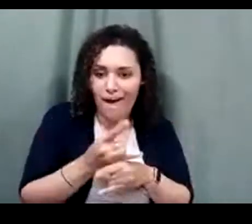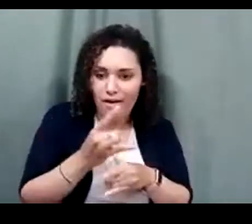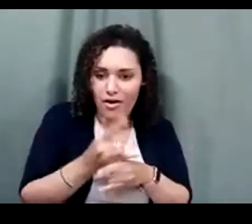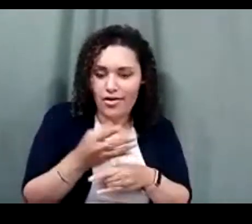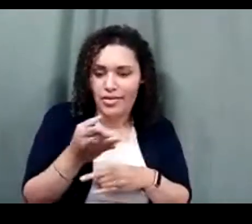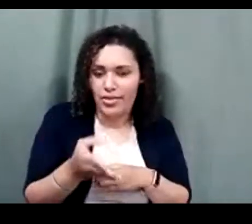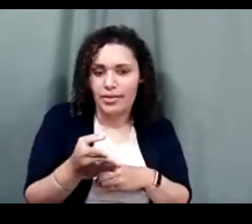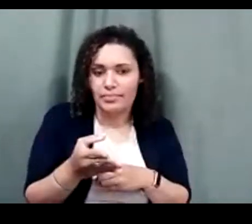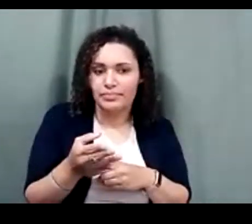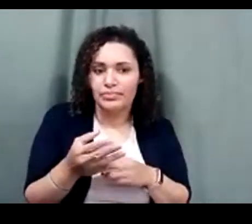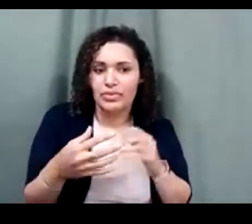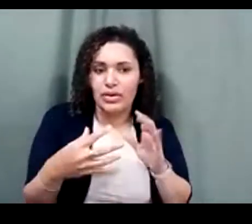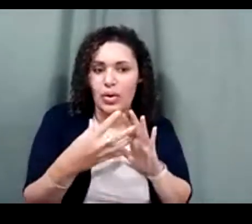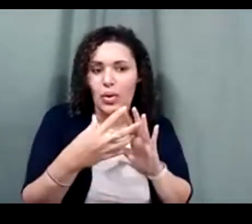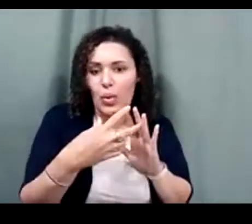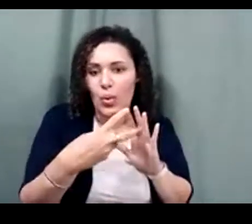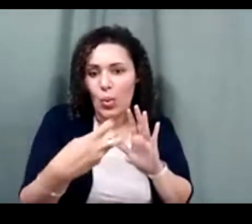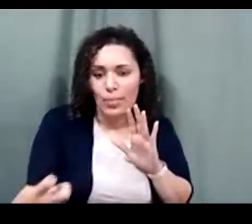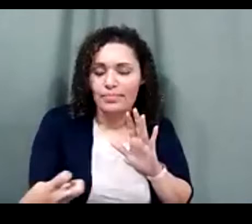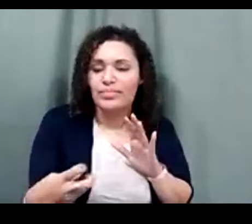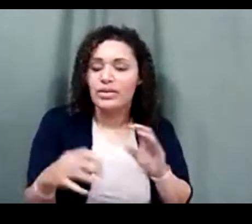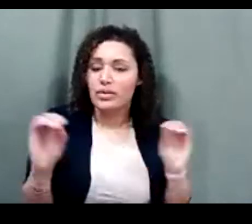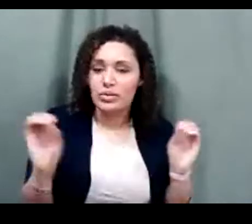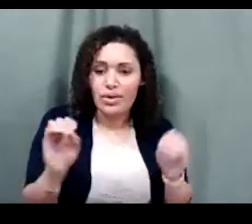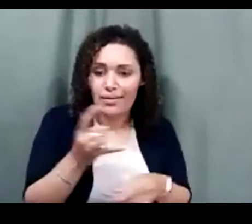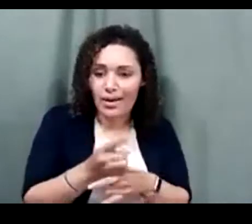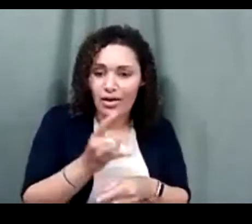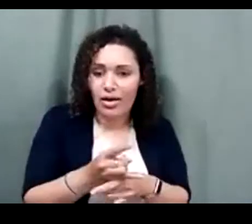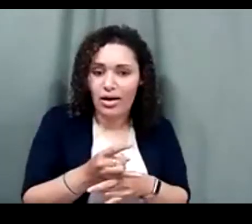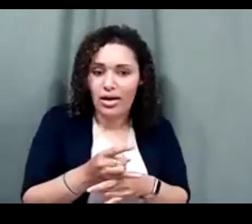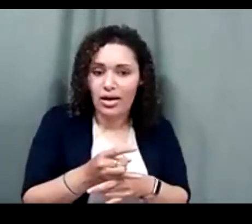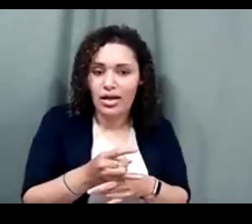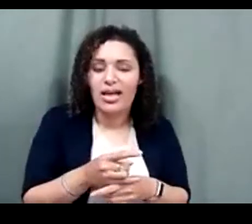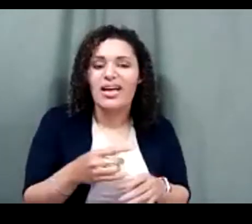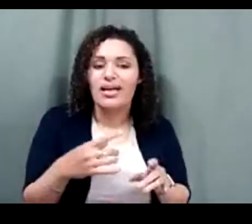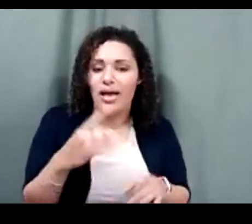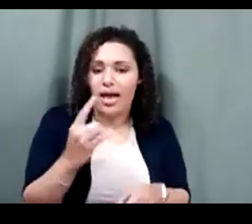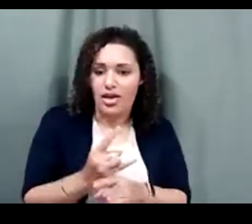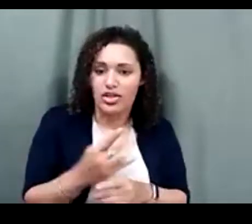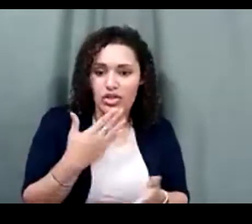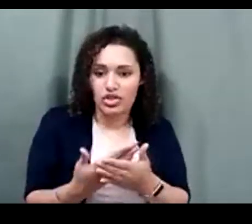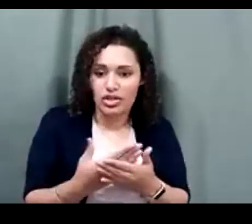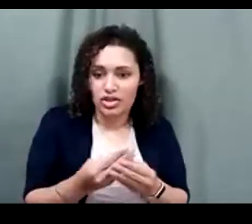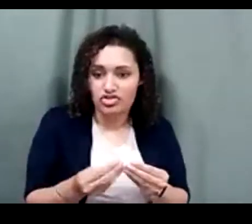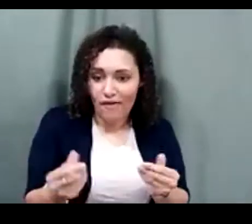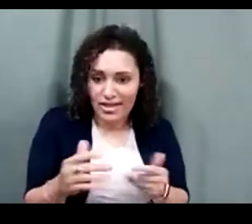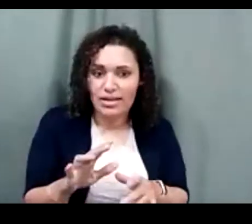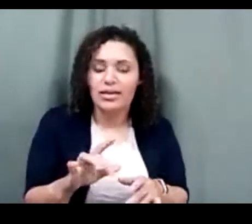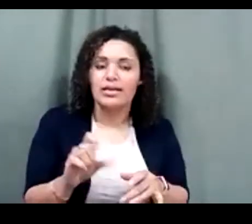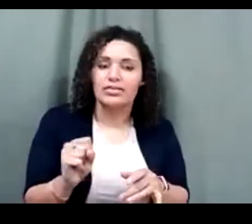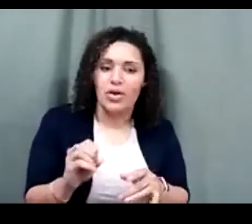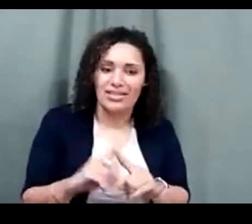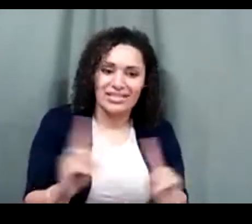so they're getting an extraction with zero alcohol, and alcohol is a really good solvent. So you definitely do get a